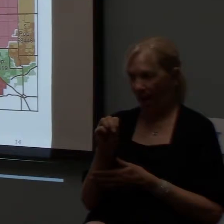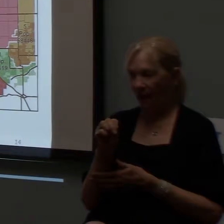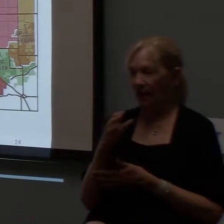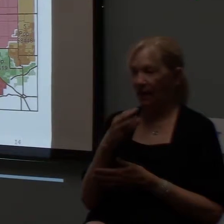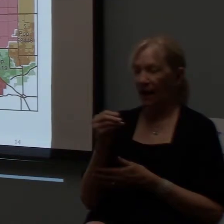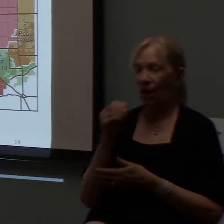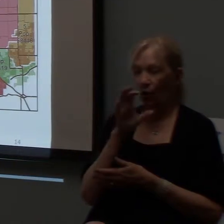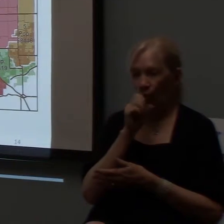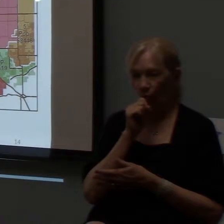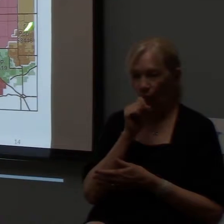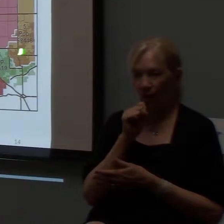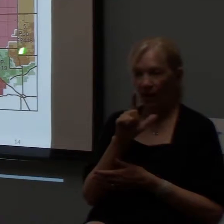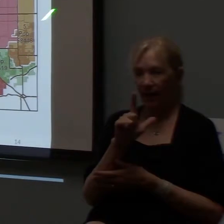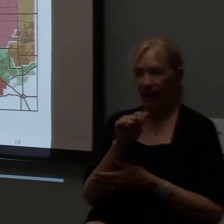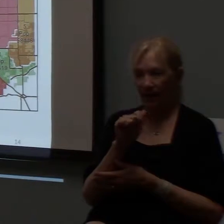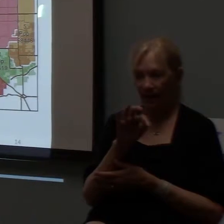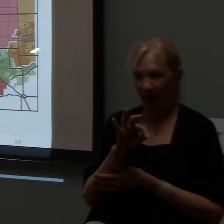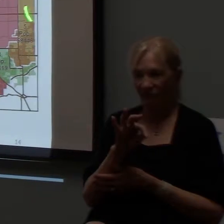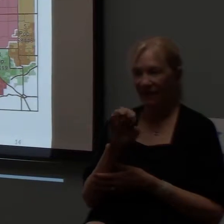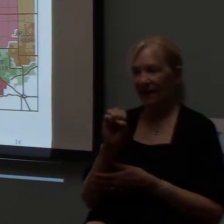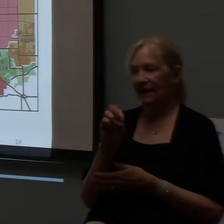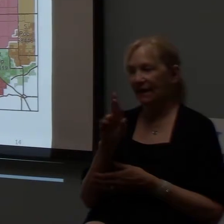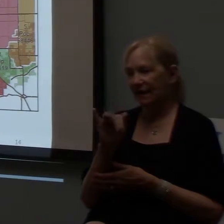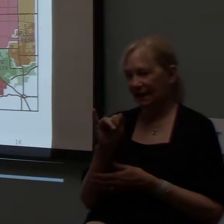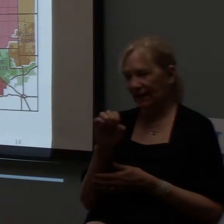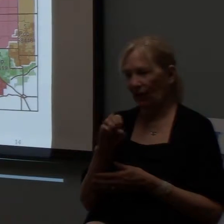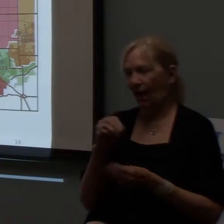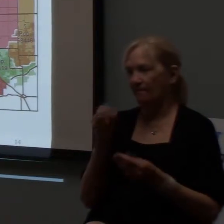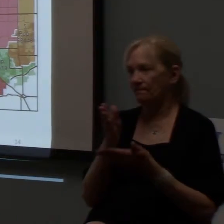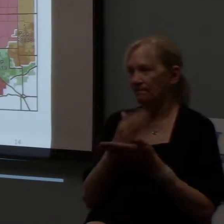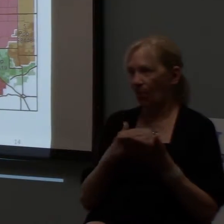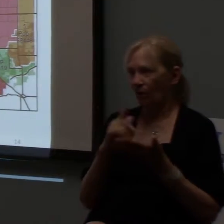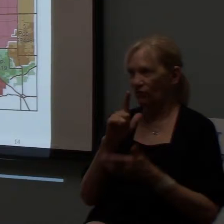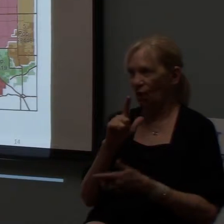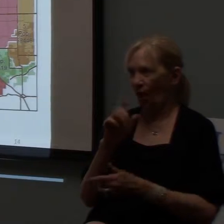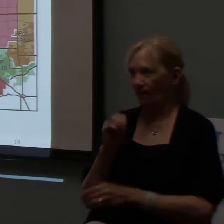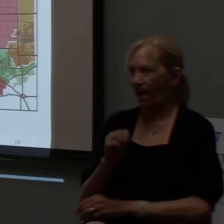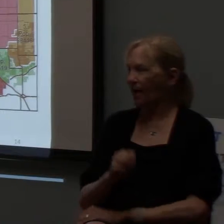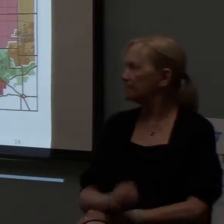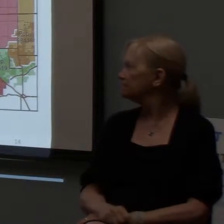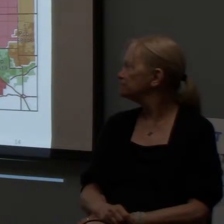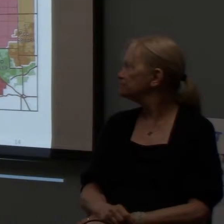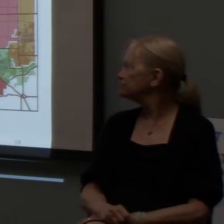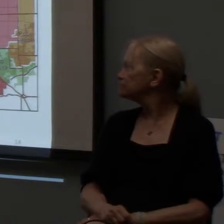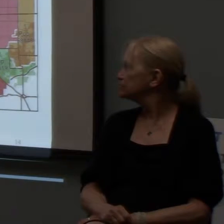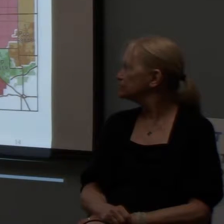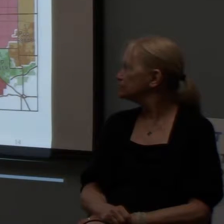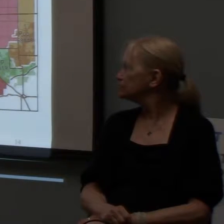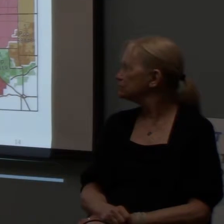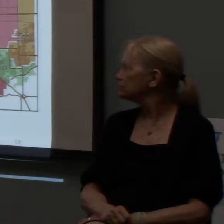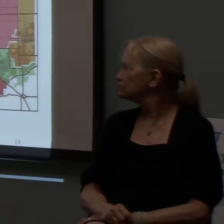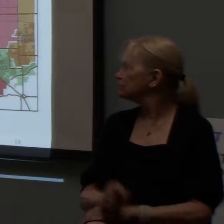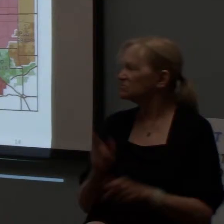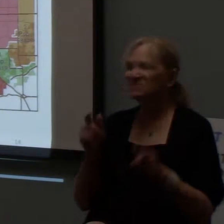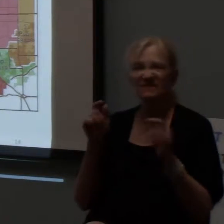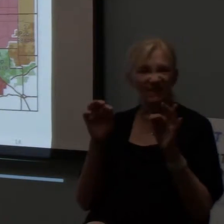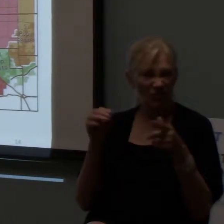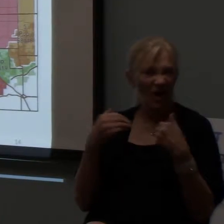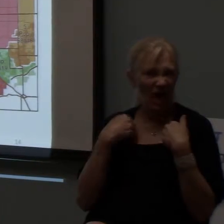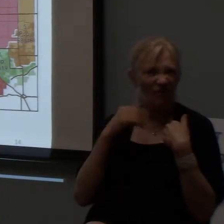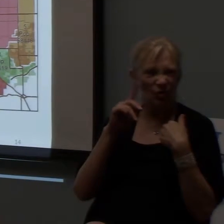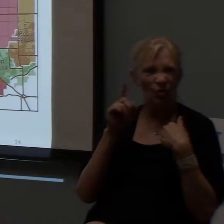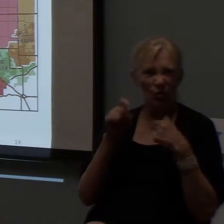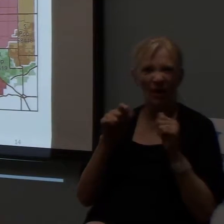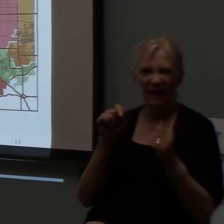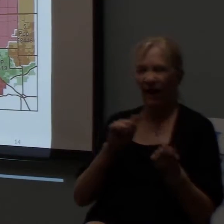and the orange is Lafayette, Erie, part of Longmont. Okay. So So we can come back to these if you have questions